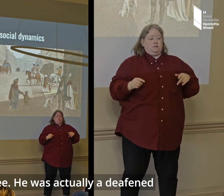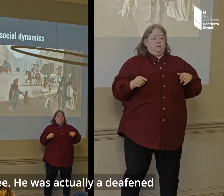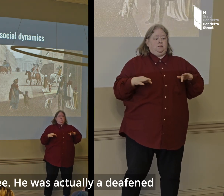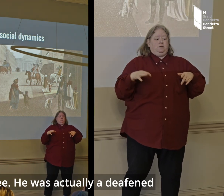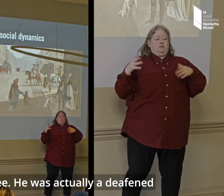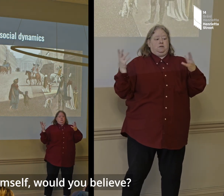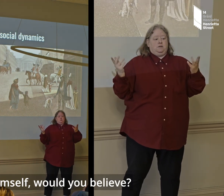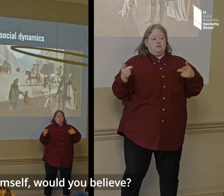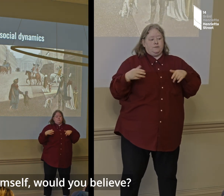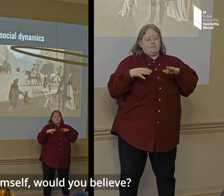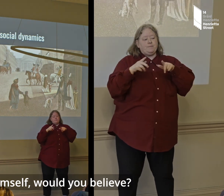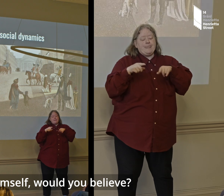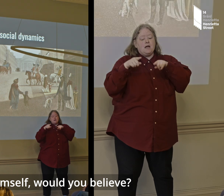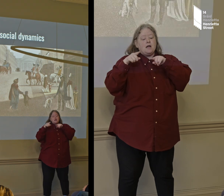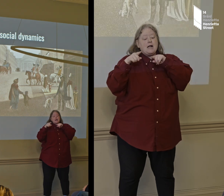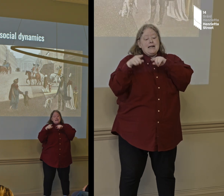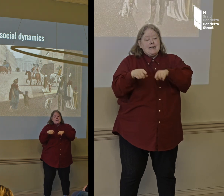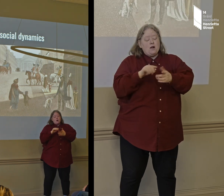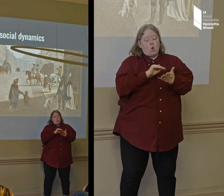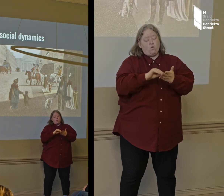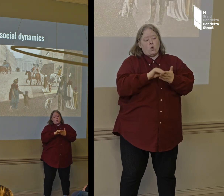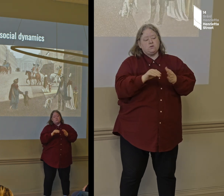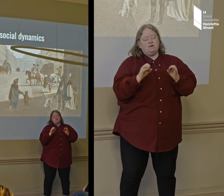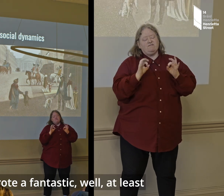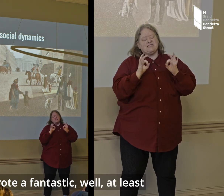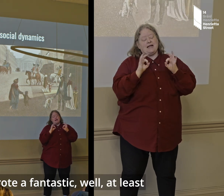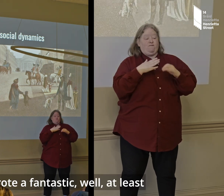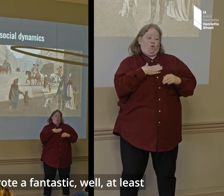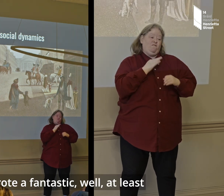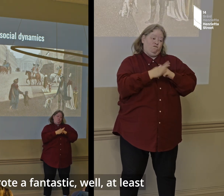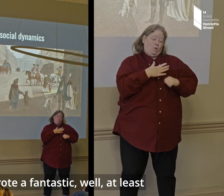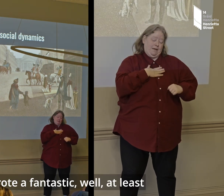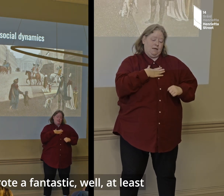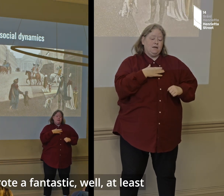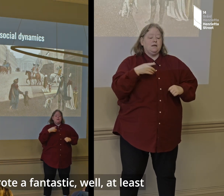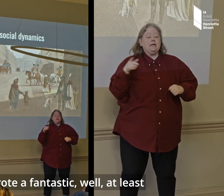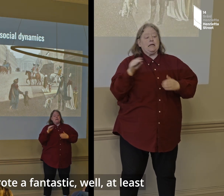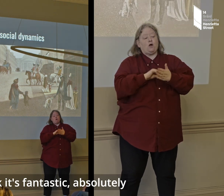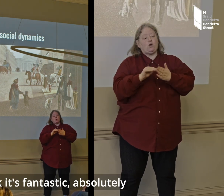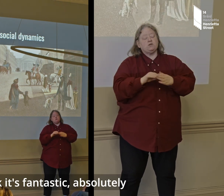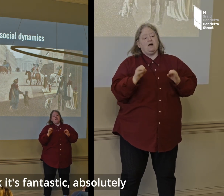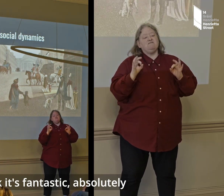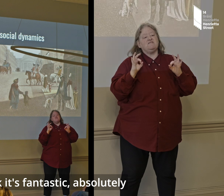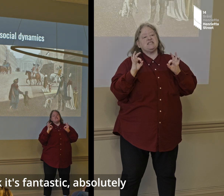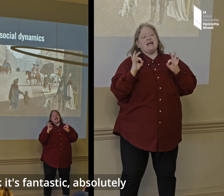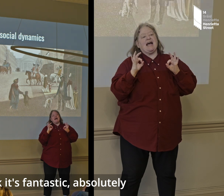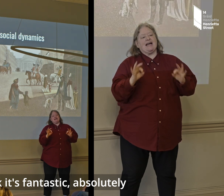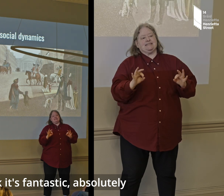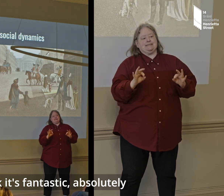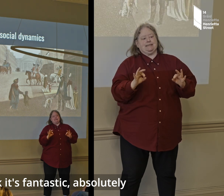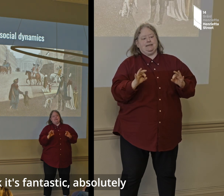actually a deafened man himself, would you believe? But he wrote a fantastic, or at least I think it's